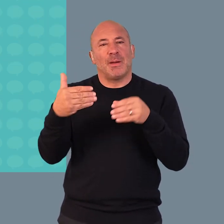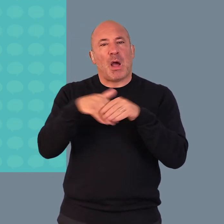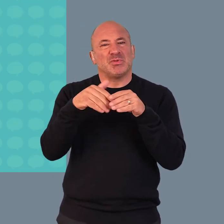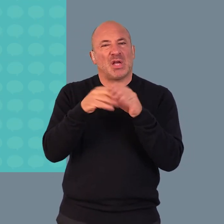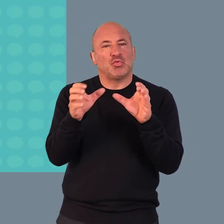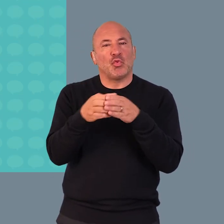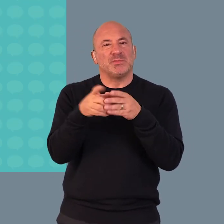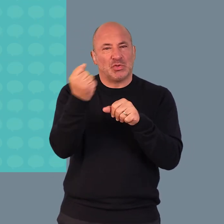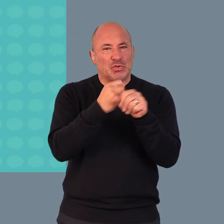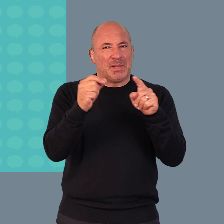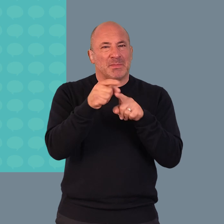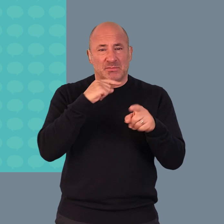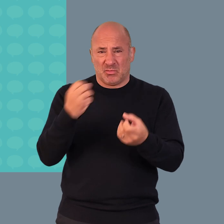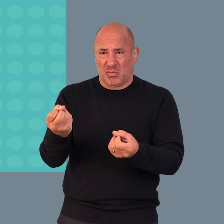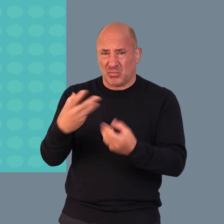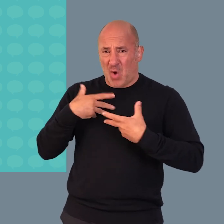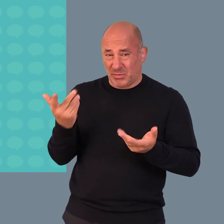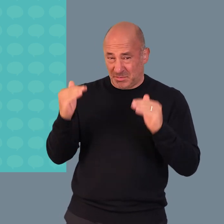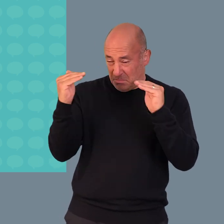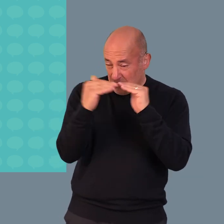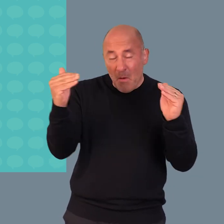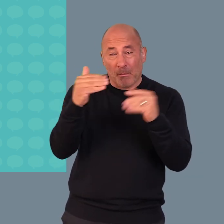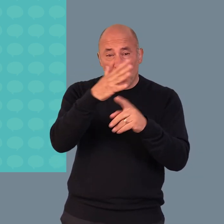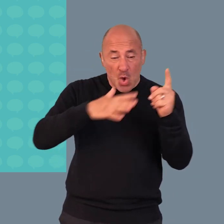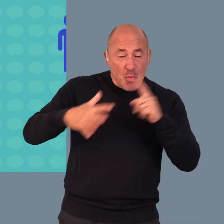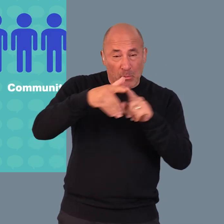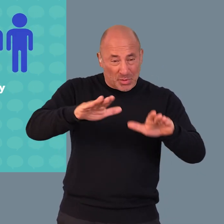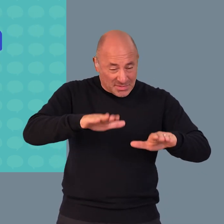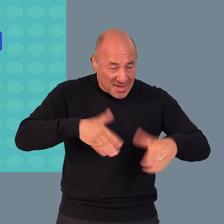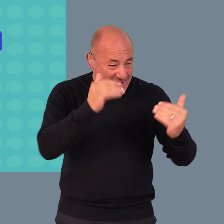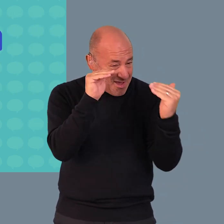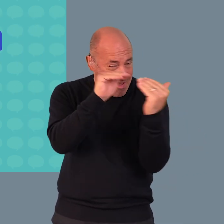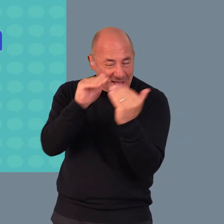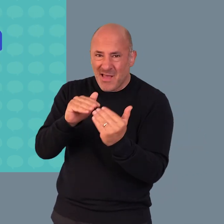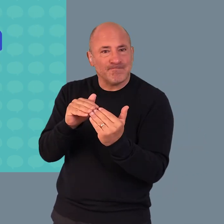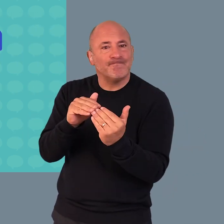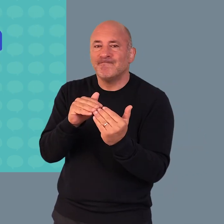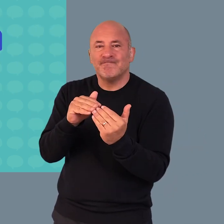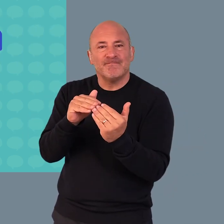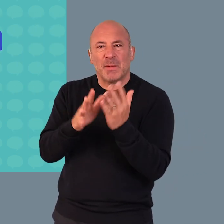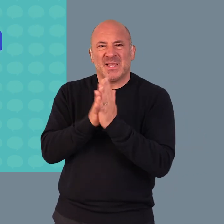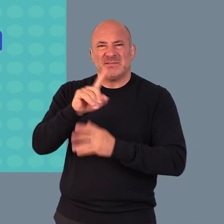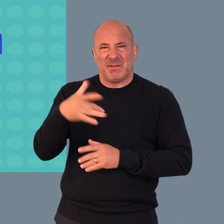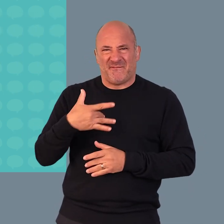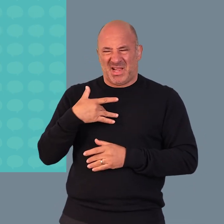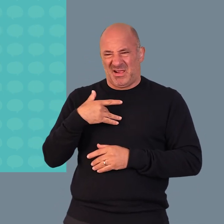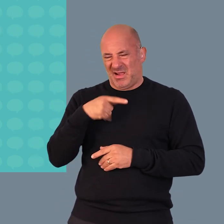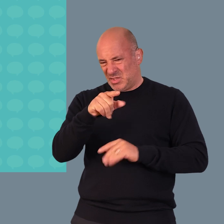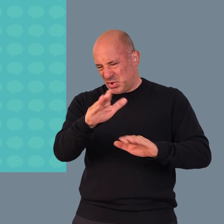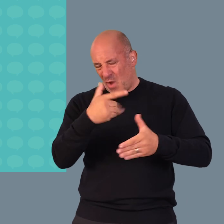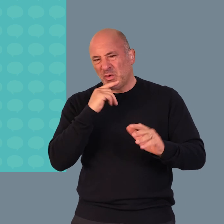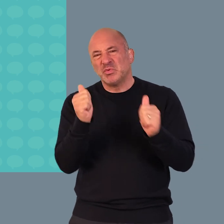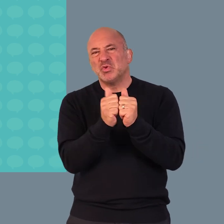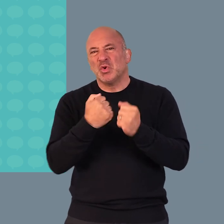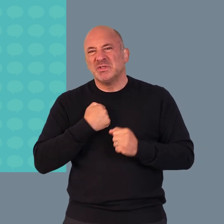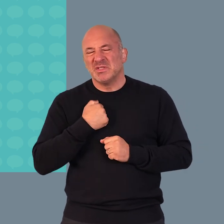He told us that patient participation groups in surgeries don't always reflect the communities they serve. And this